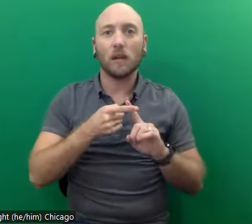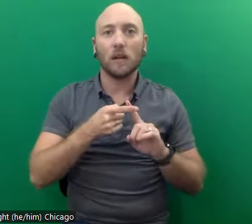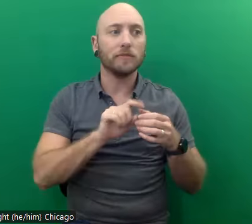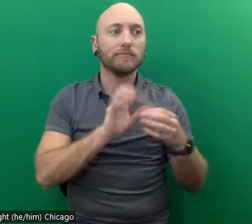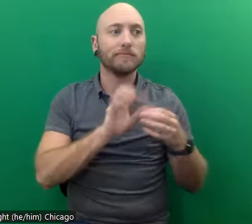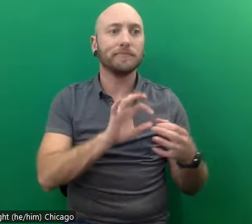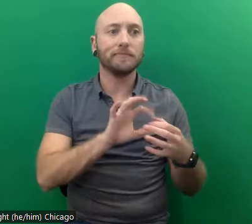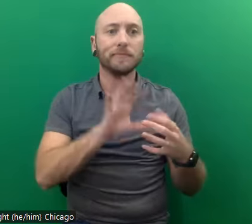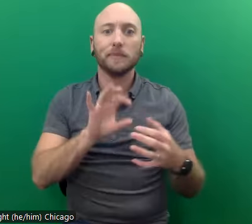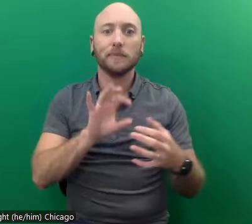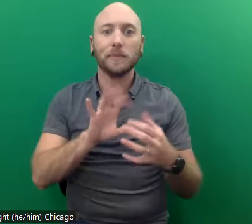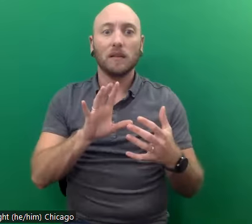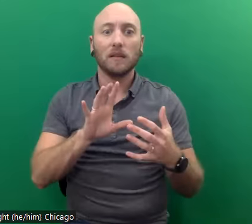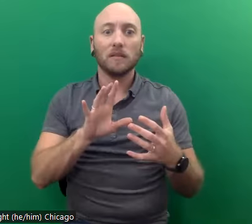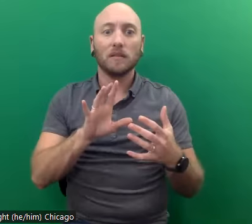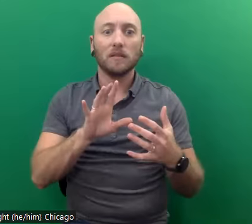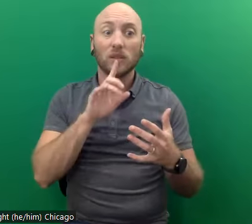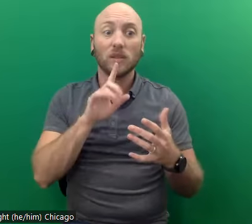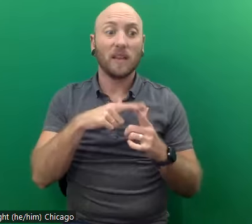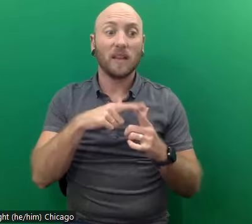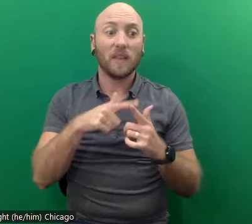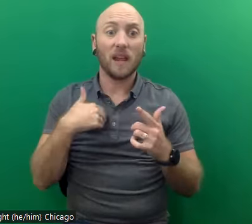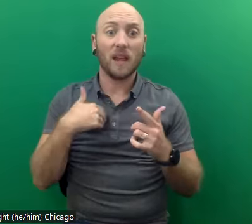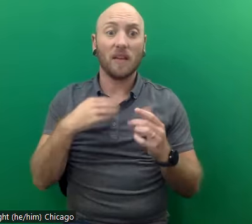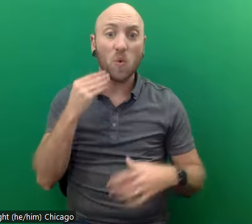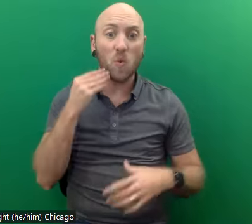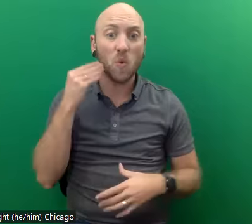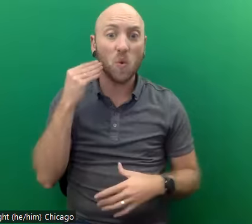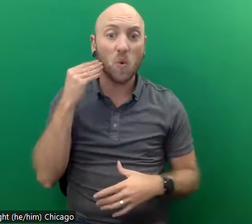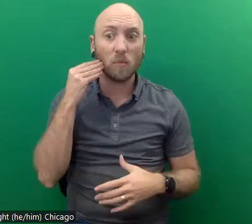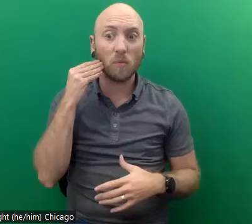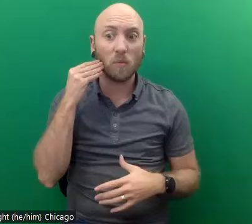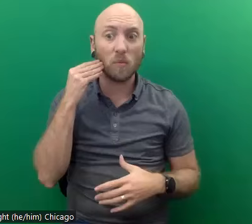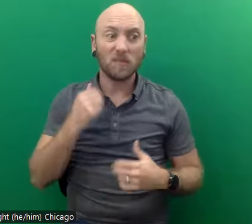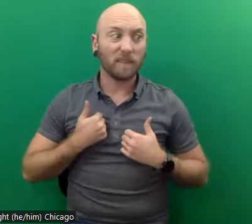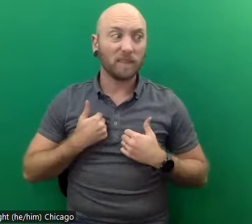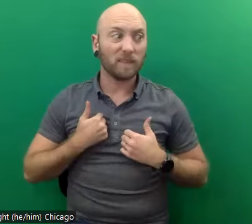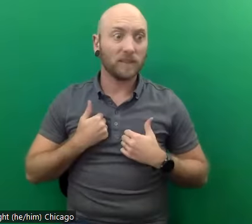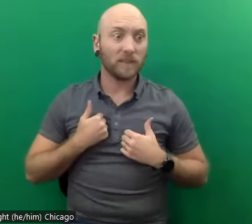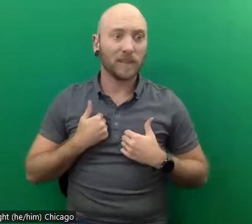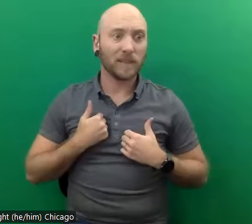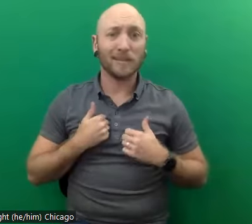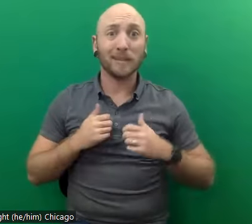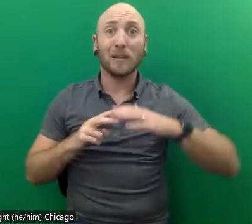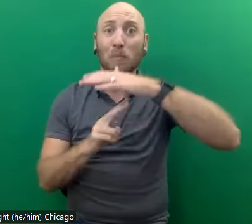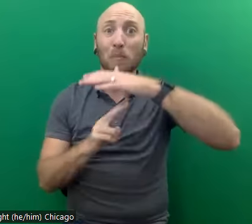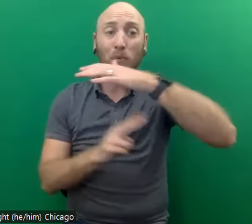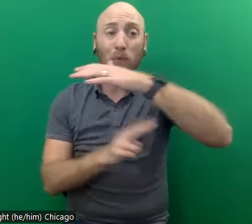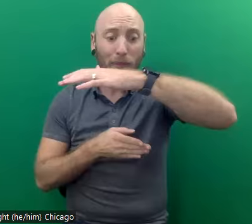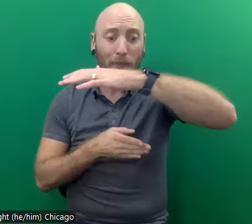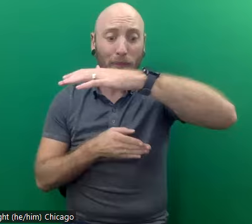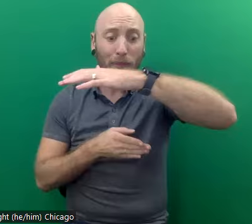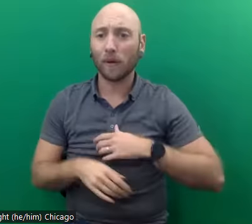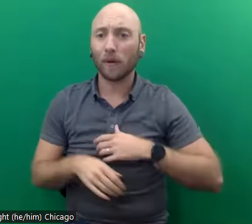homeless and I was living under a bridge or in a dugout, wherever I had some kind of wall from the elements in the